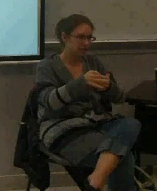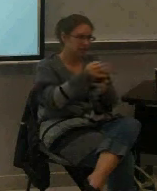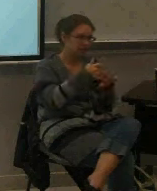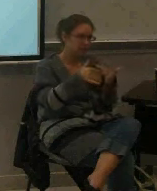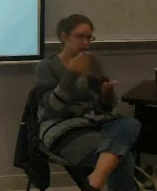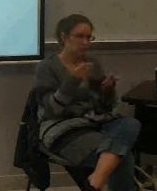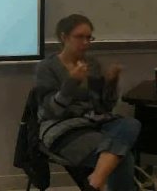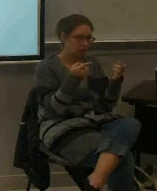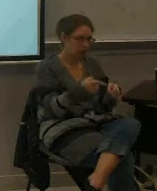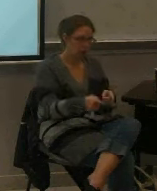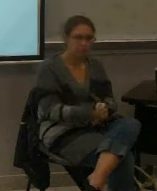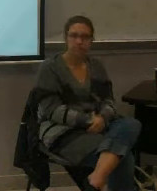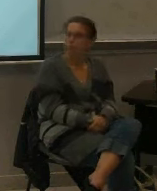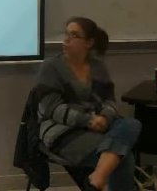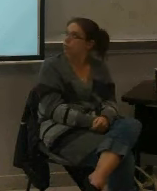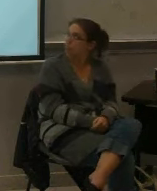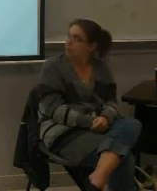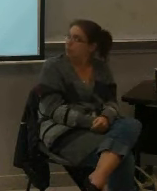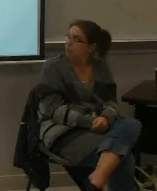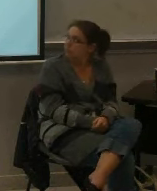interactions that might occur.